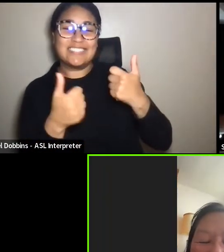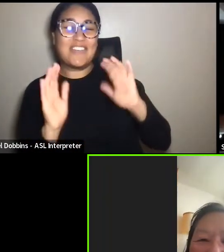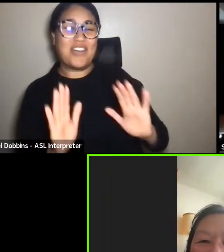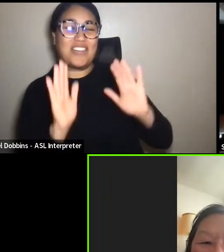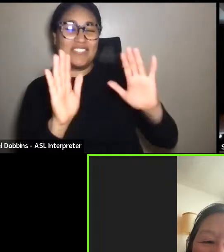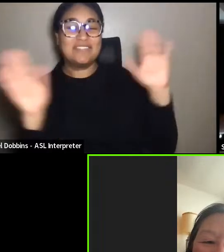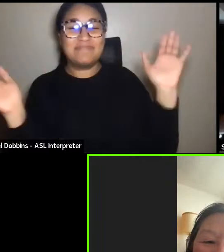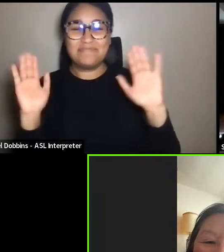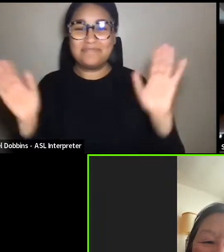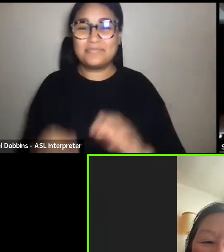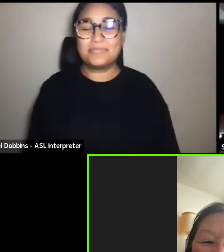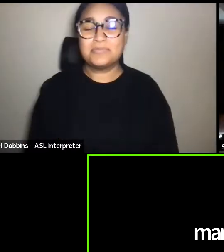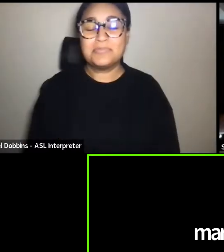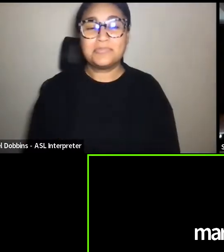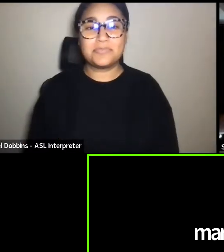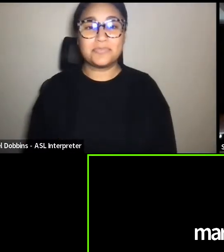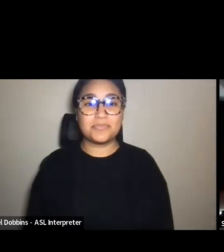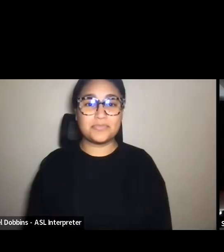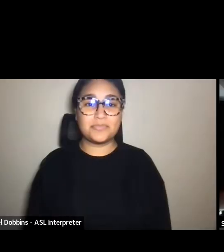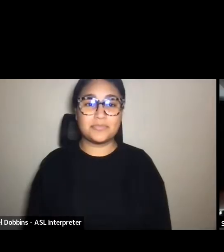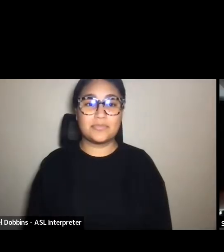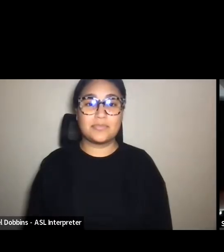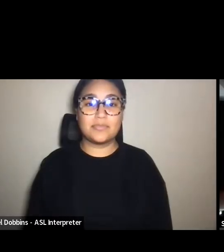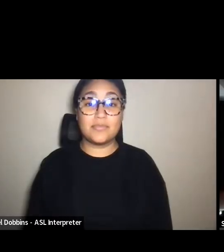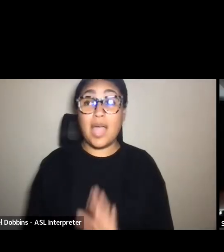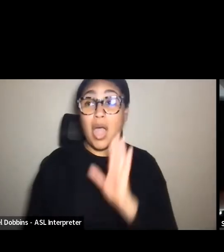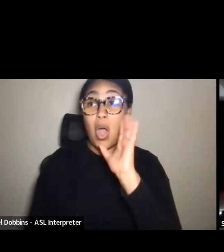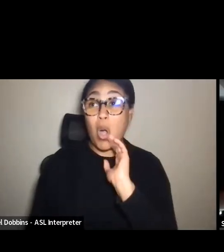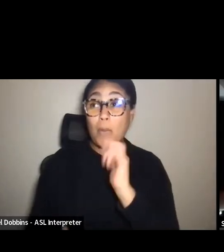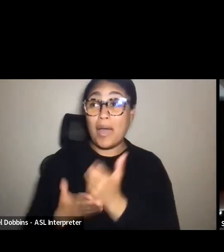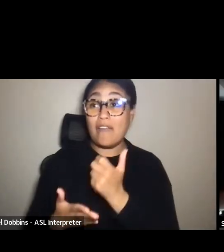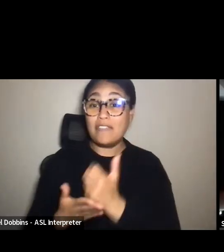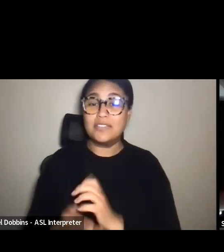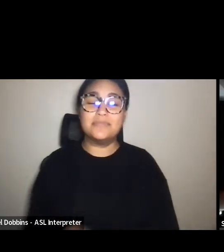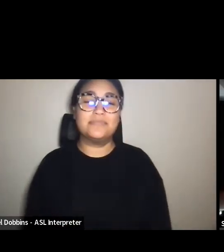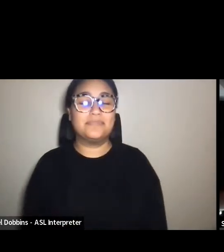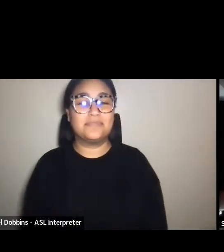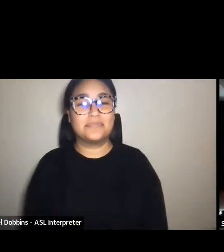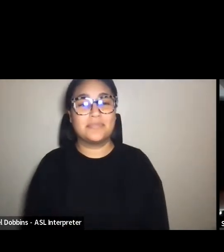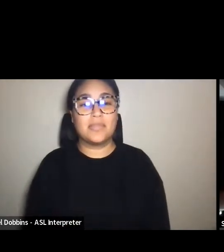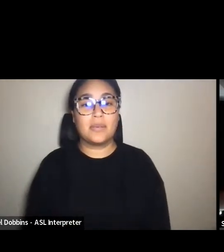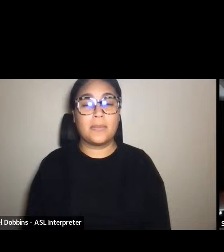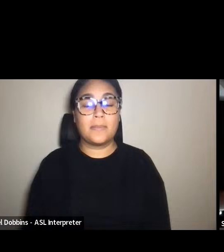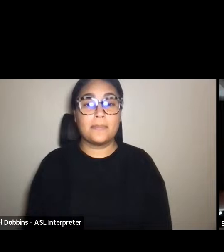Okay. All right. Thank you. Hope it was helpful.